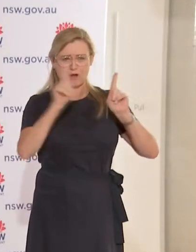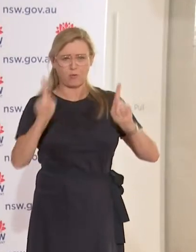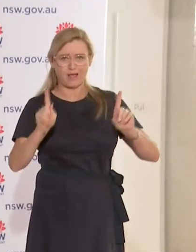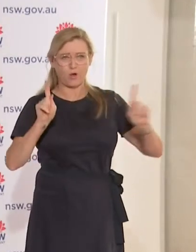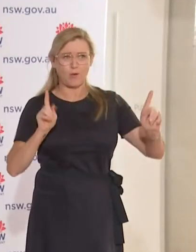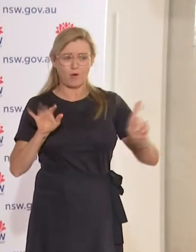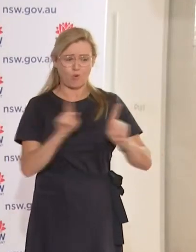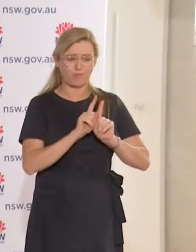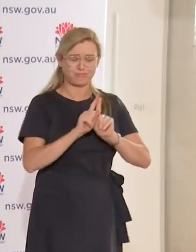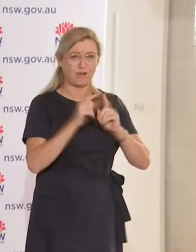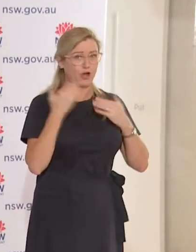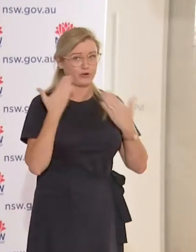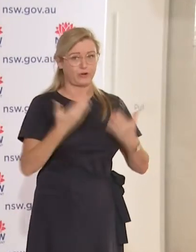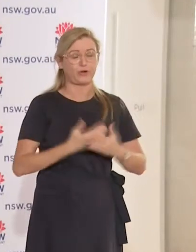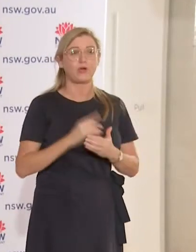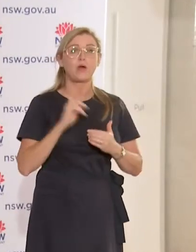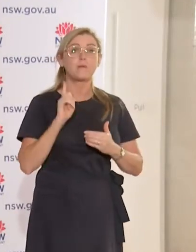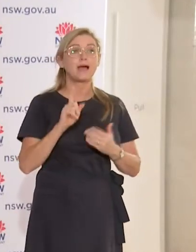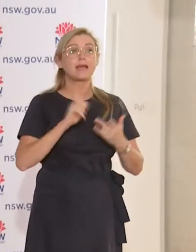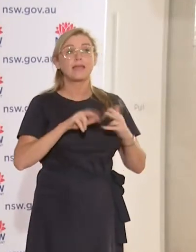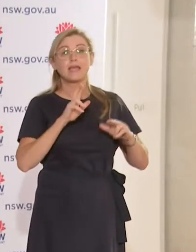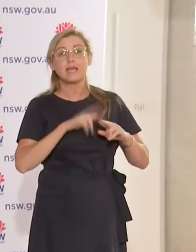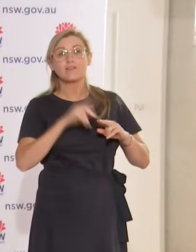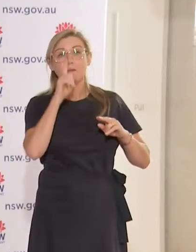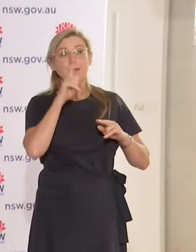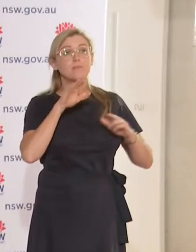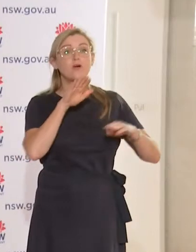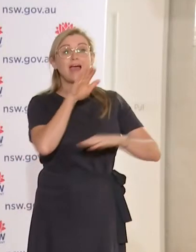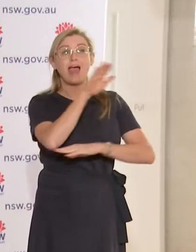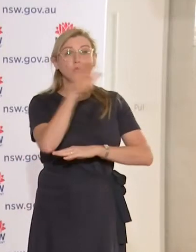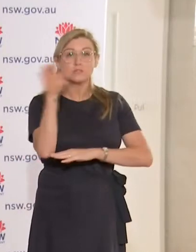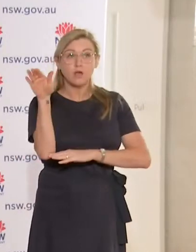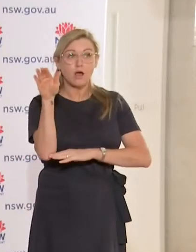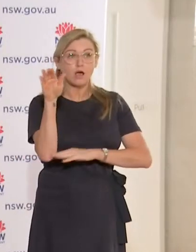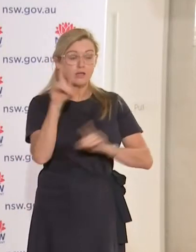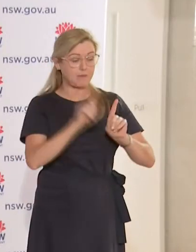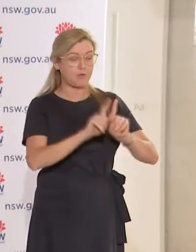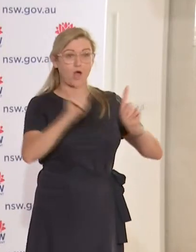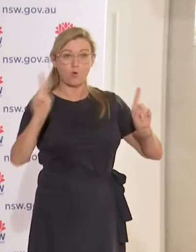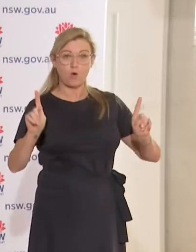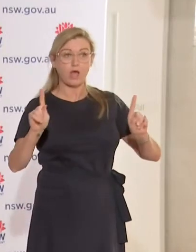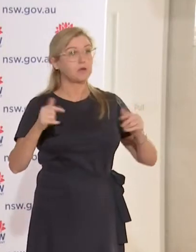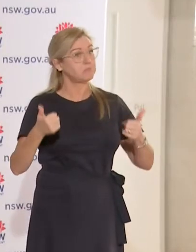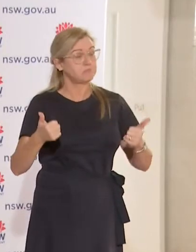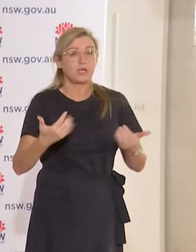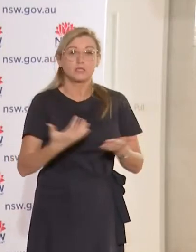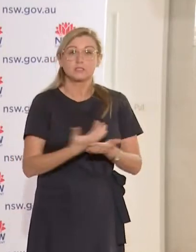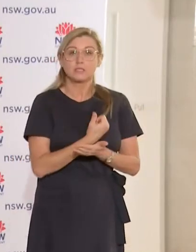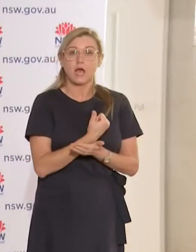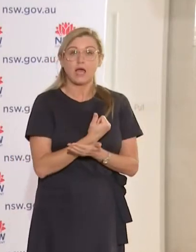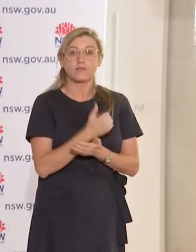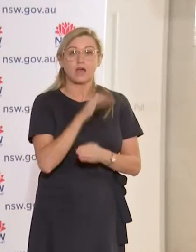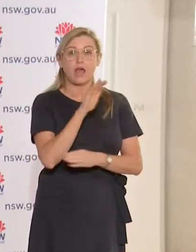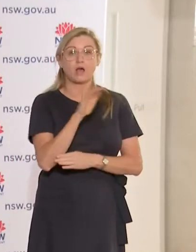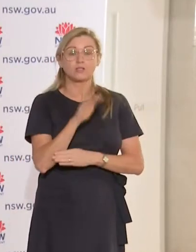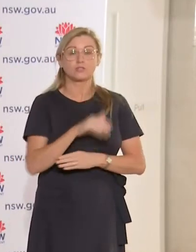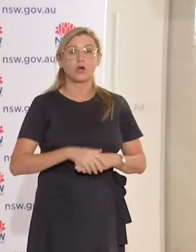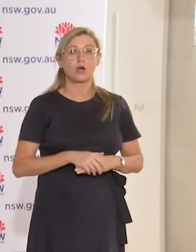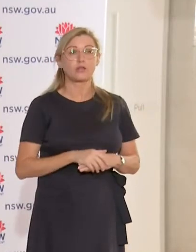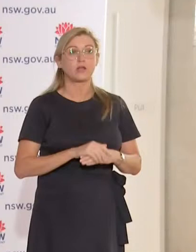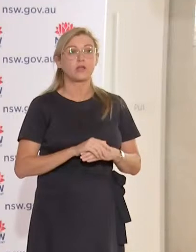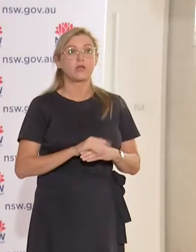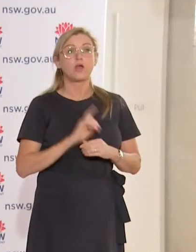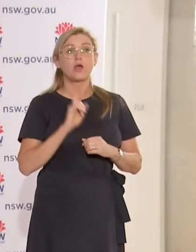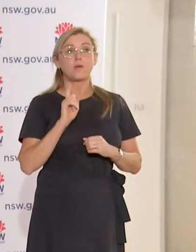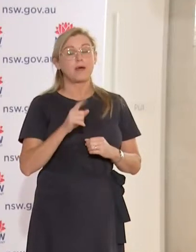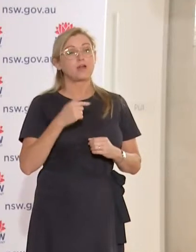in reality, outdoor environments, if people are keeping away from each other, are probably the safest environments. I would like to see that people